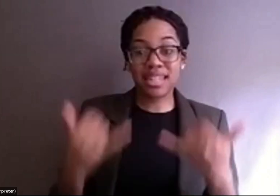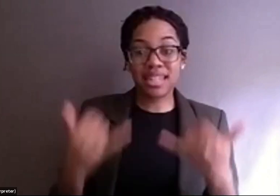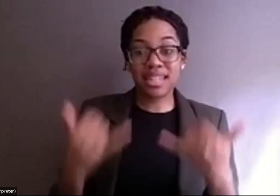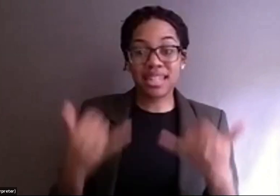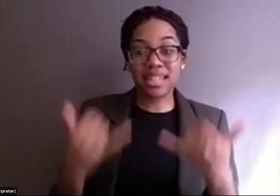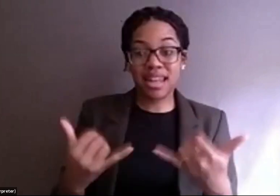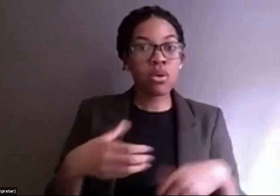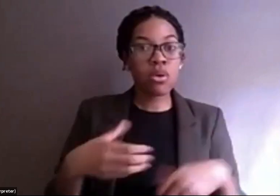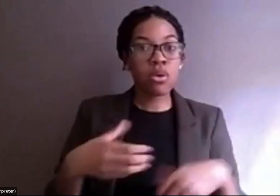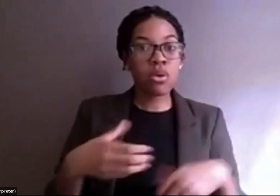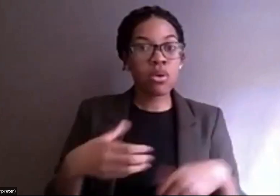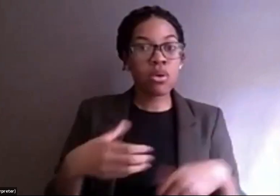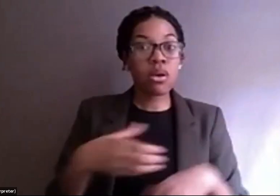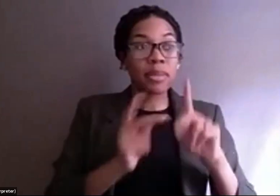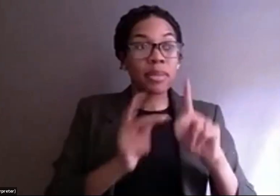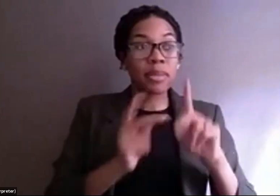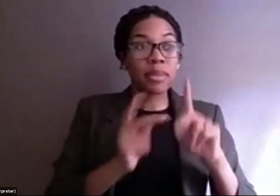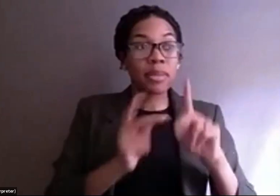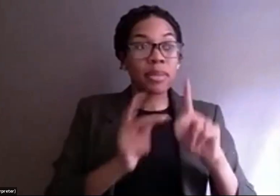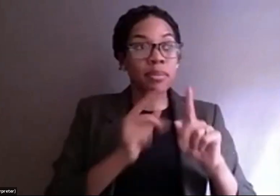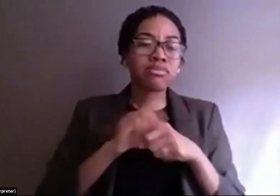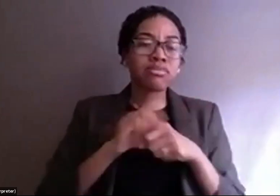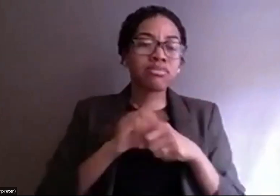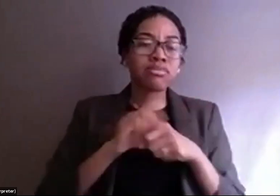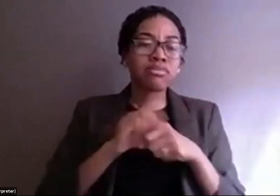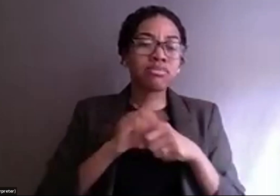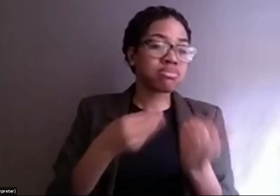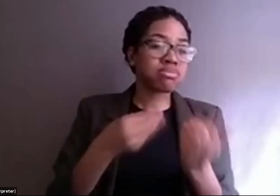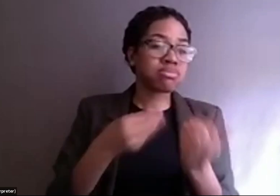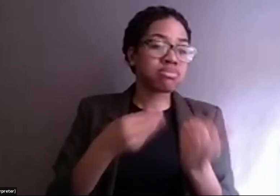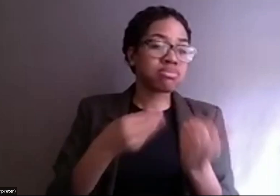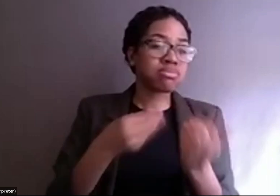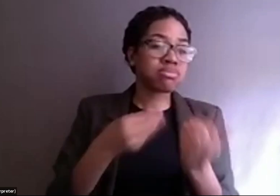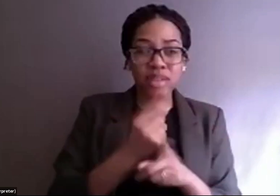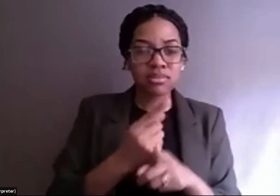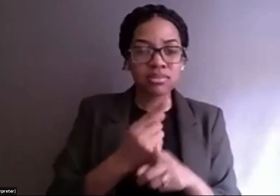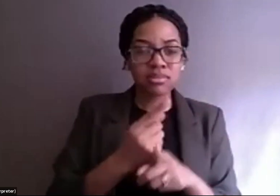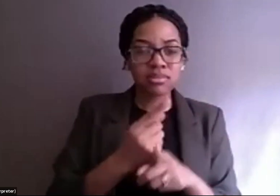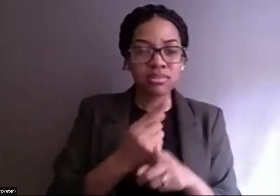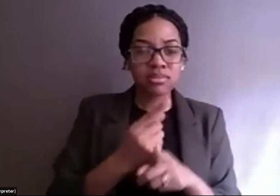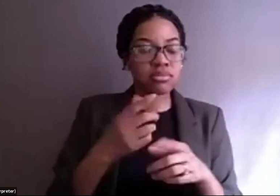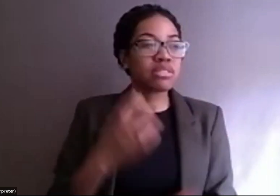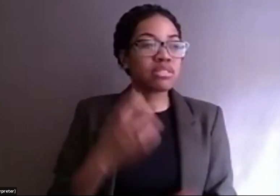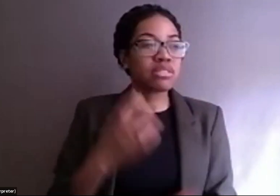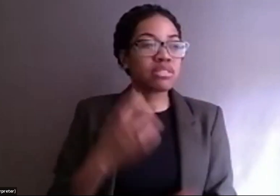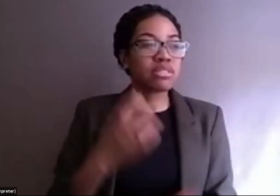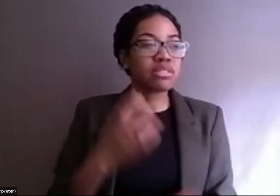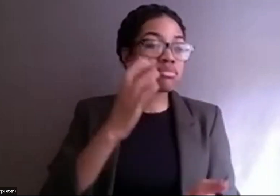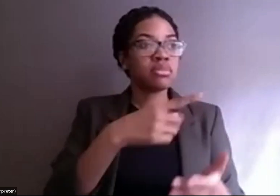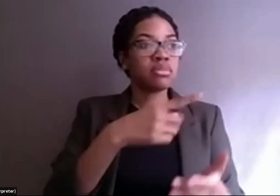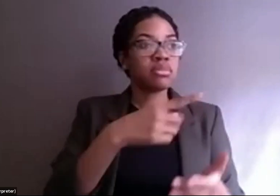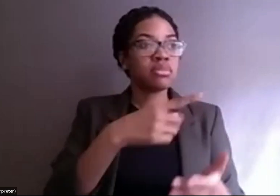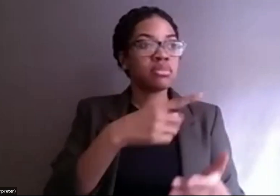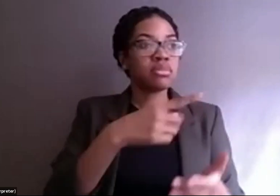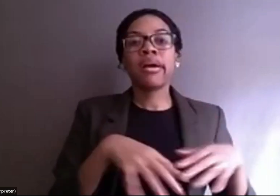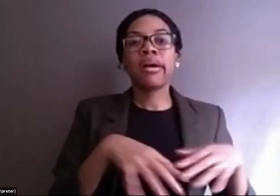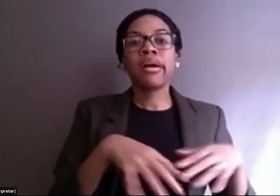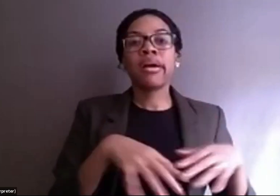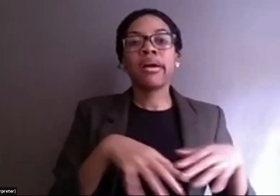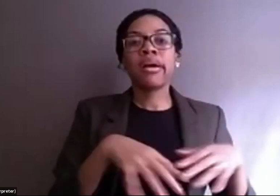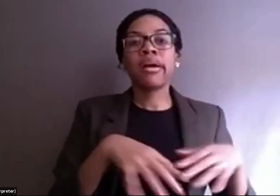to themselves. And the people on the front lines, the workers and the people who have, who are